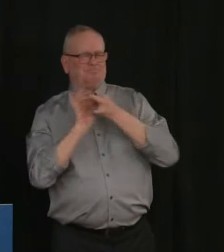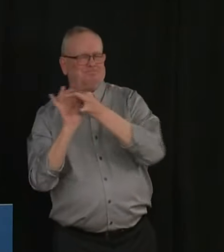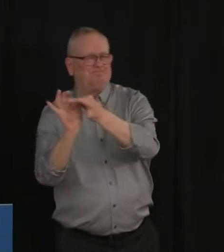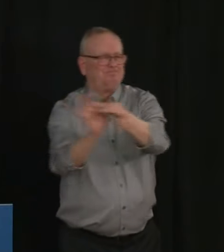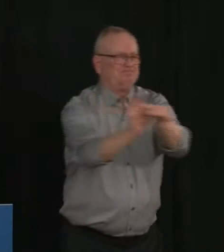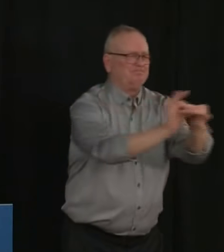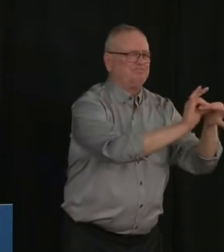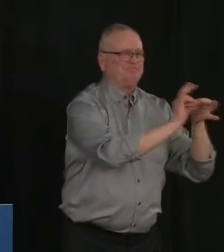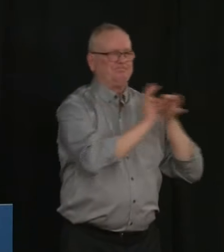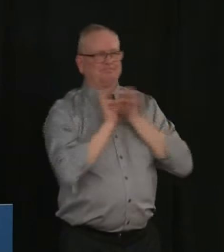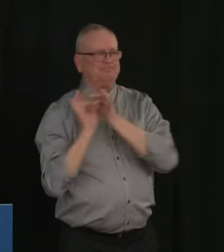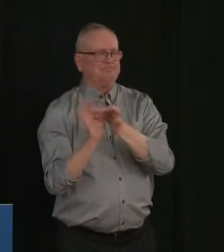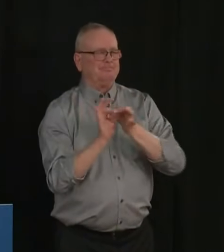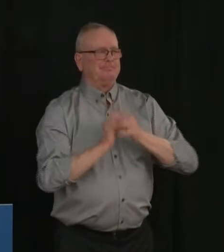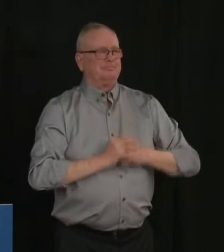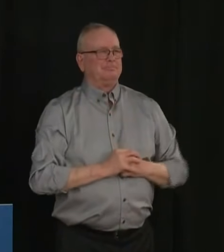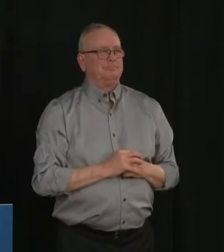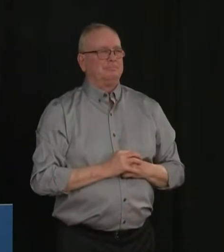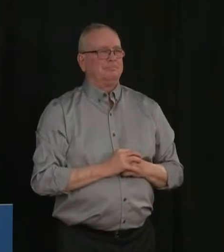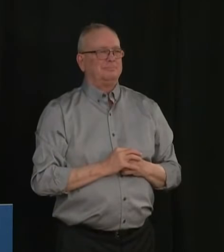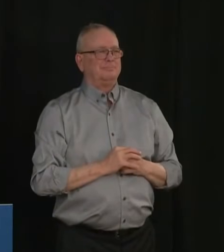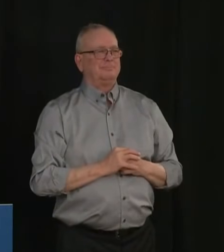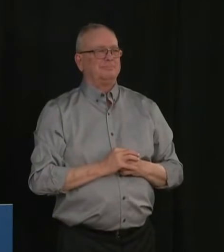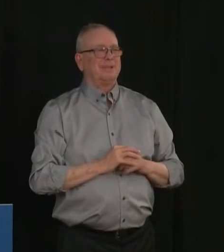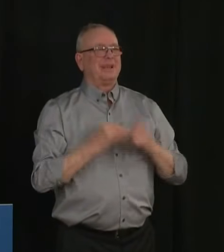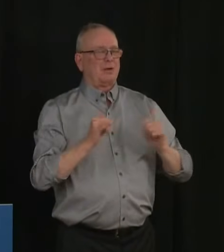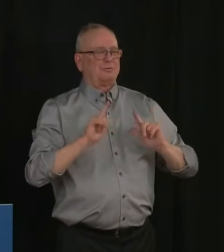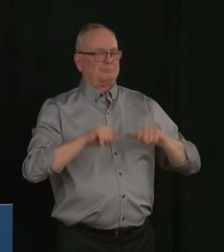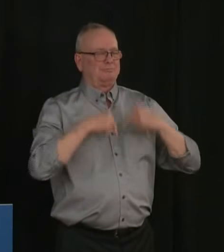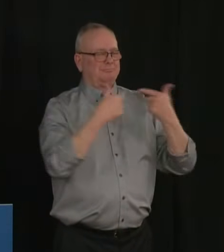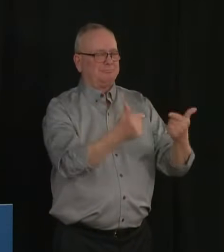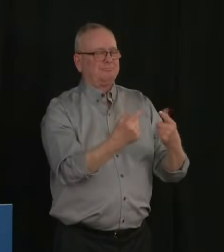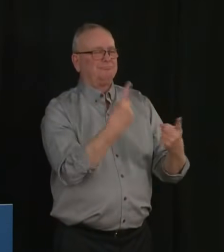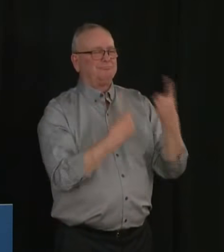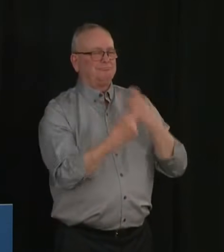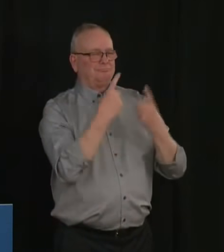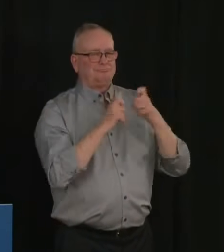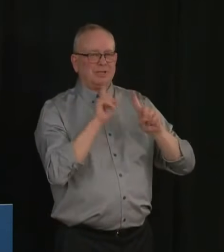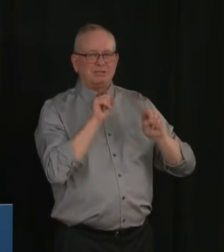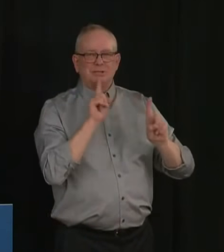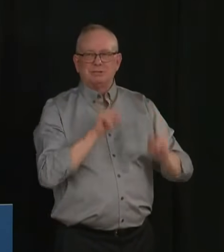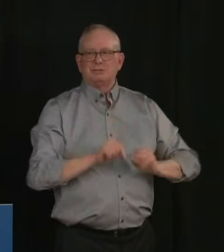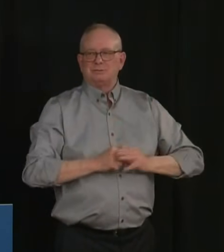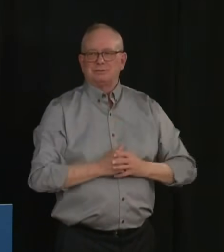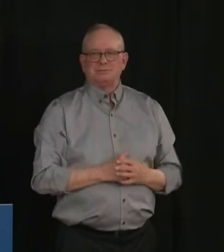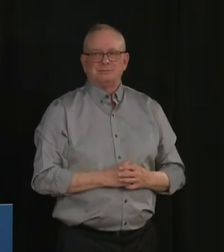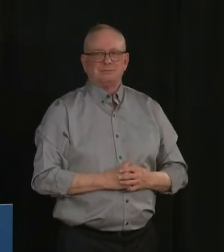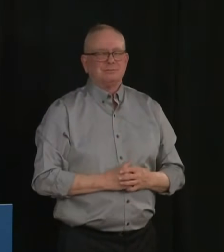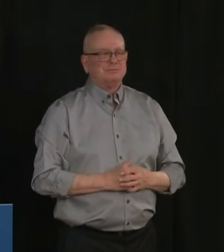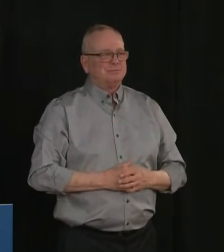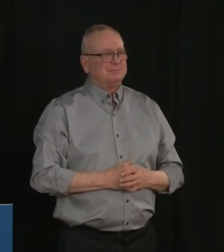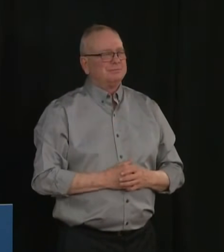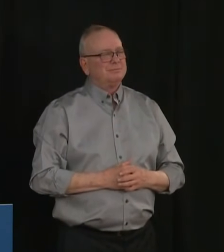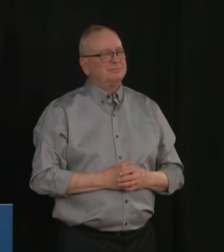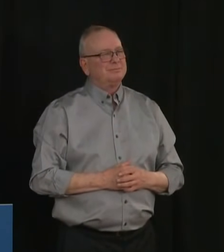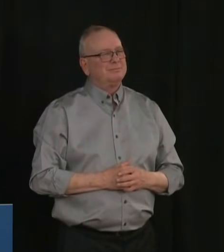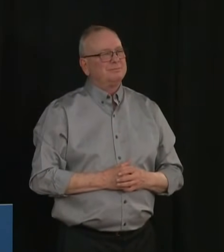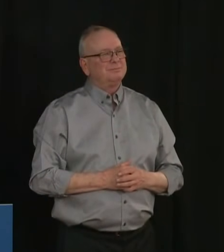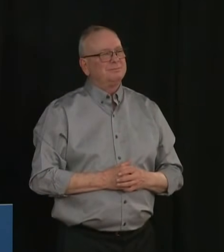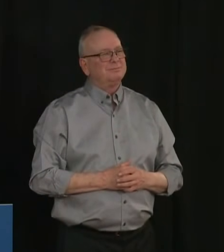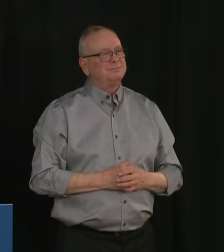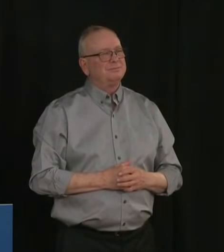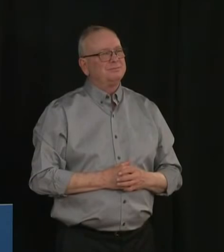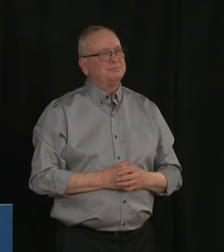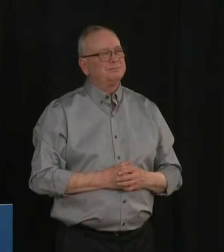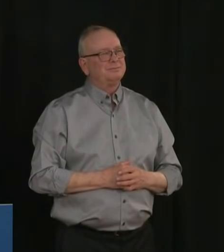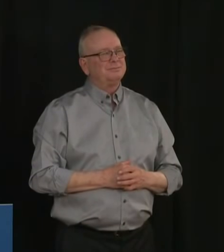you, and I'm happy to take questions. All right, we'll go to the phone now. Operator, could you put through the first caller, please? Thank